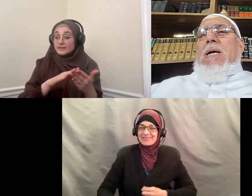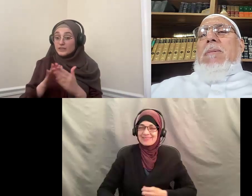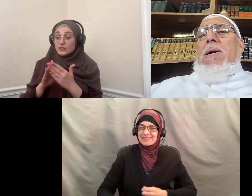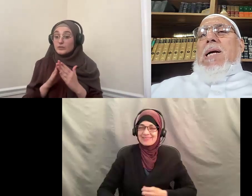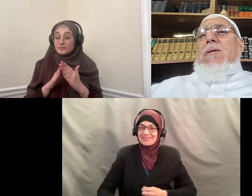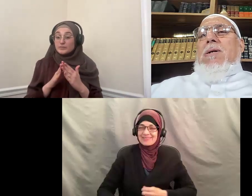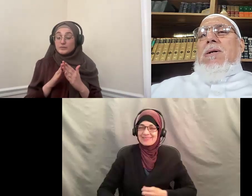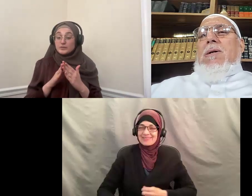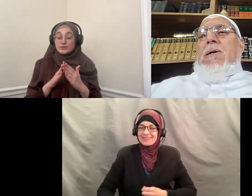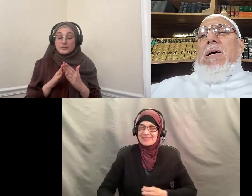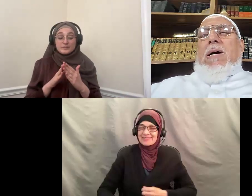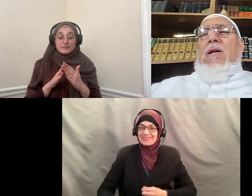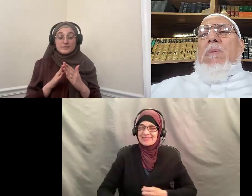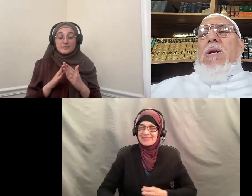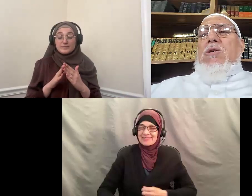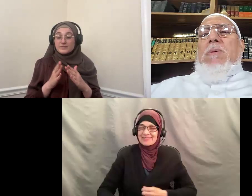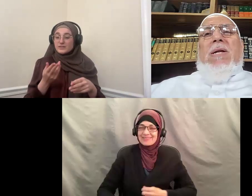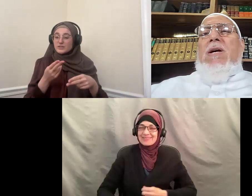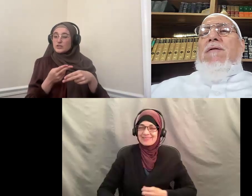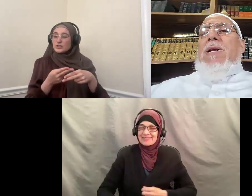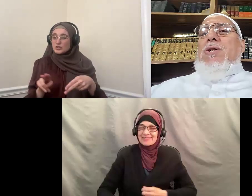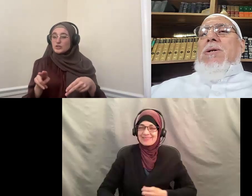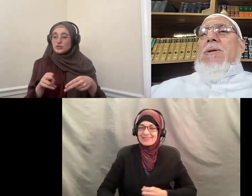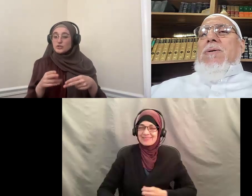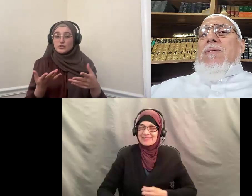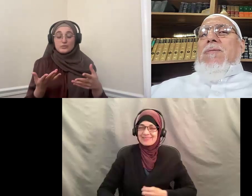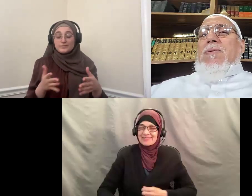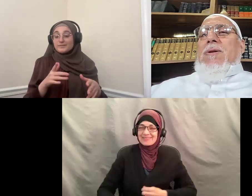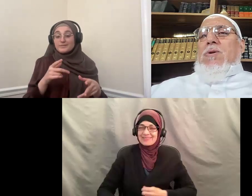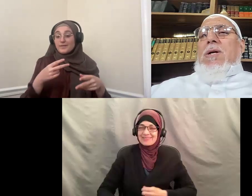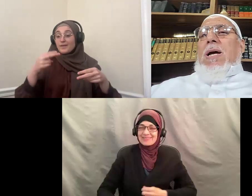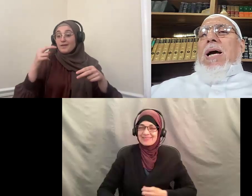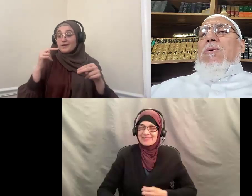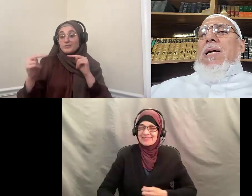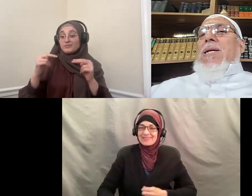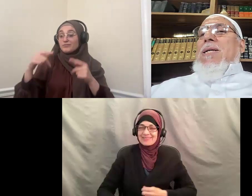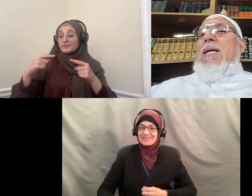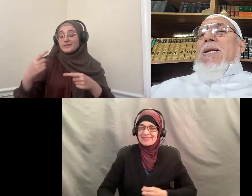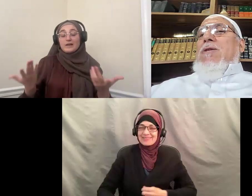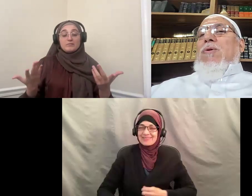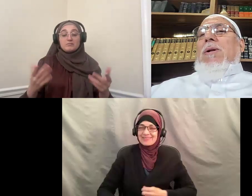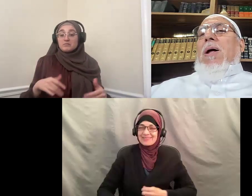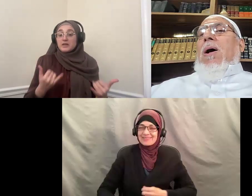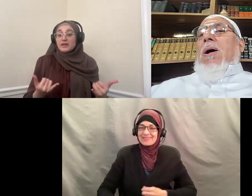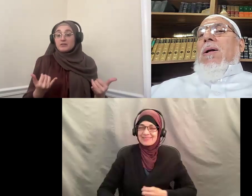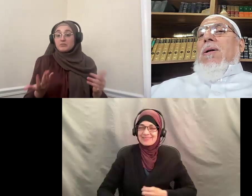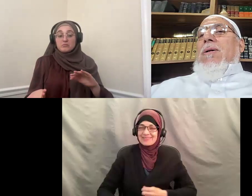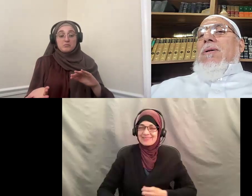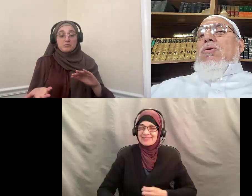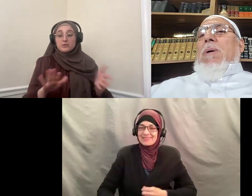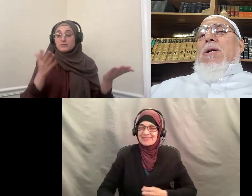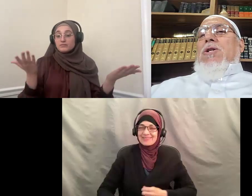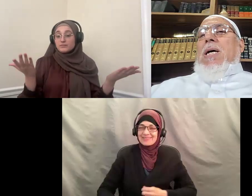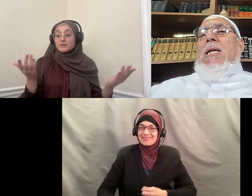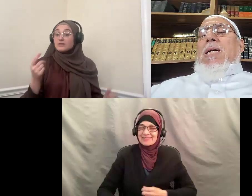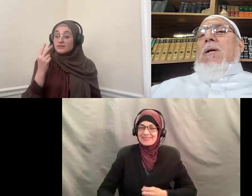story summarized, and they're punished, and they are finished. You see how easy it is for Allah